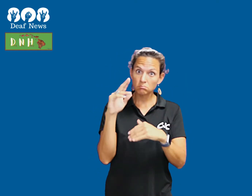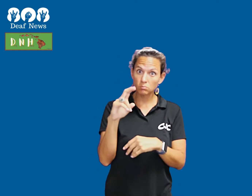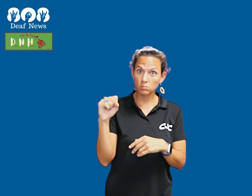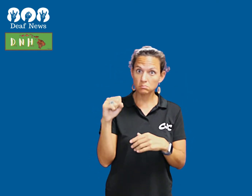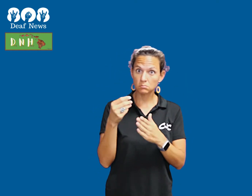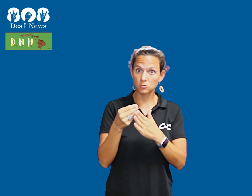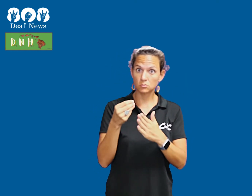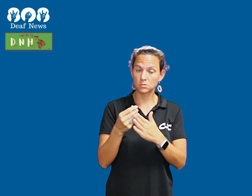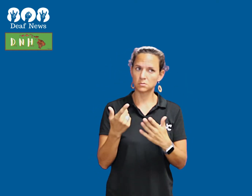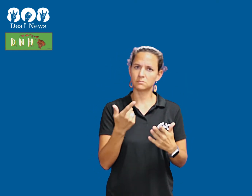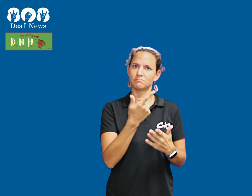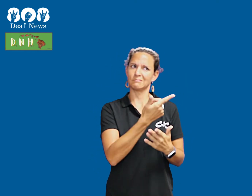dollar.